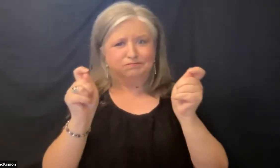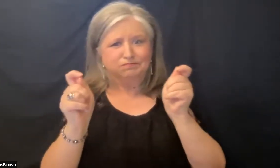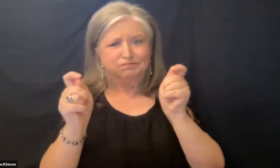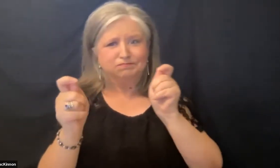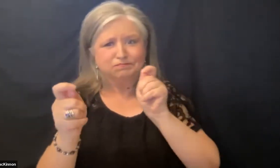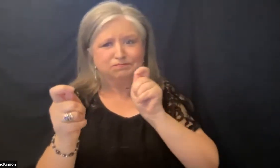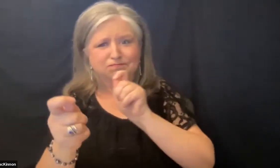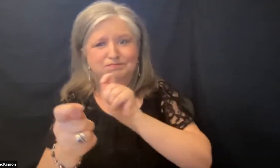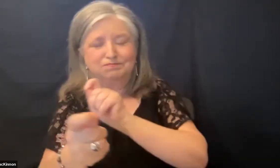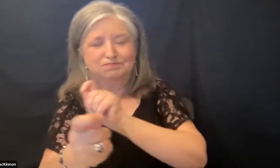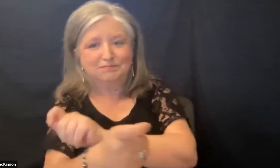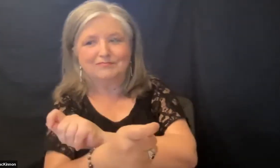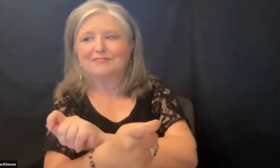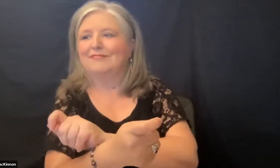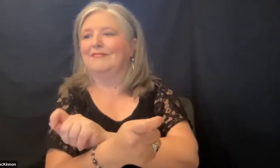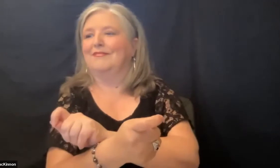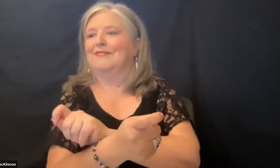Times have certainly changed.